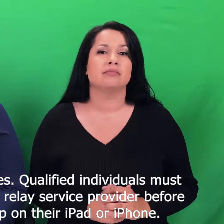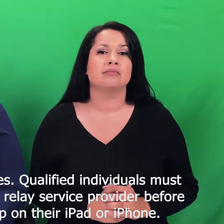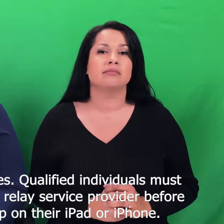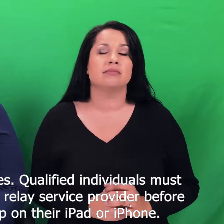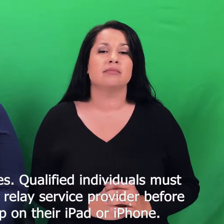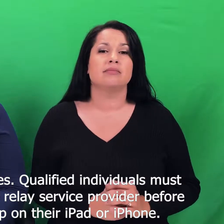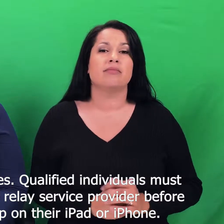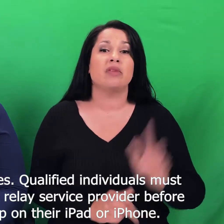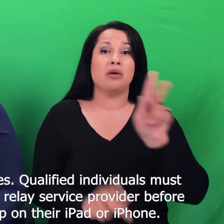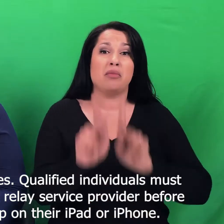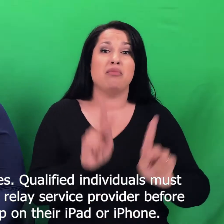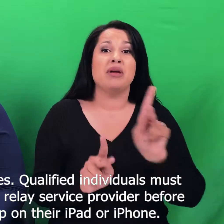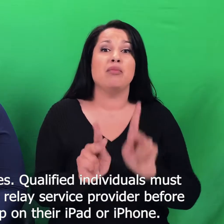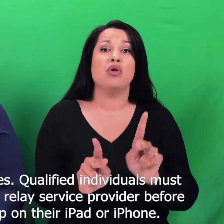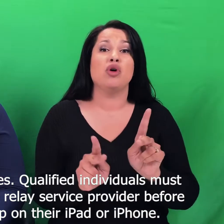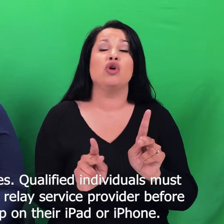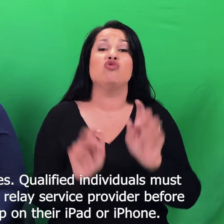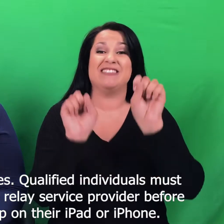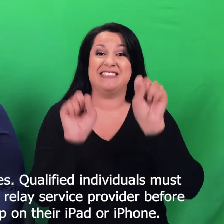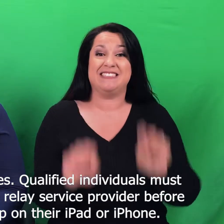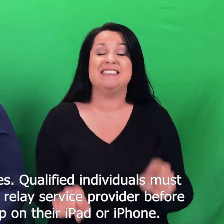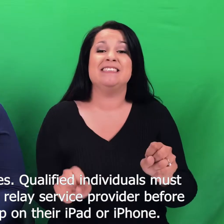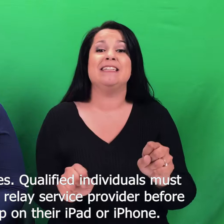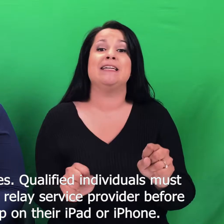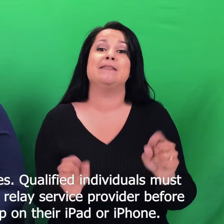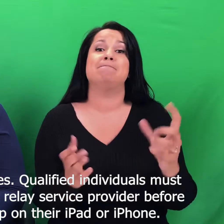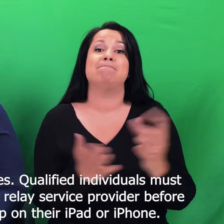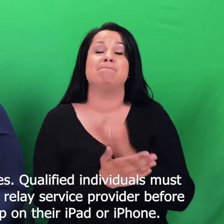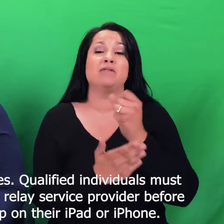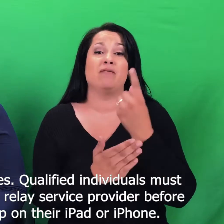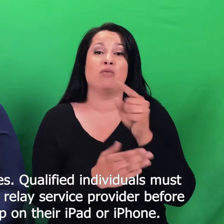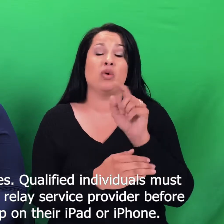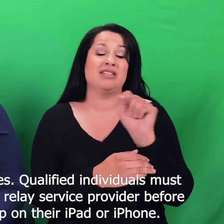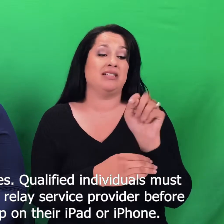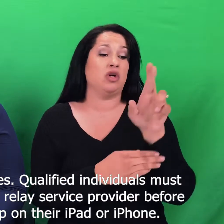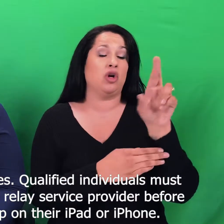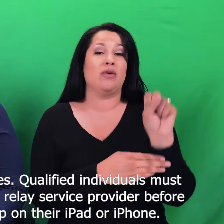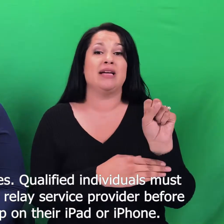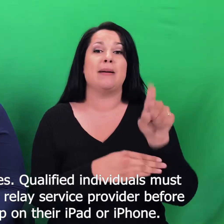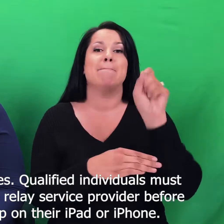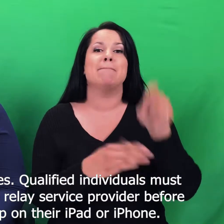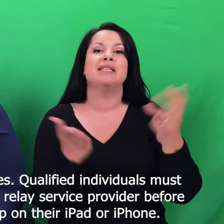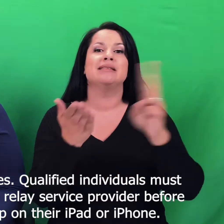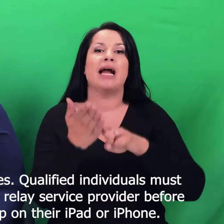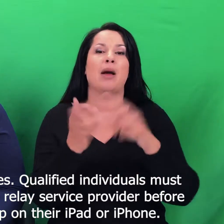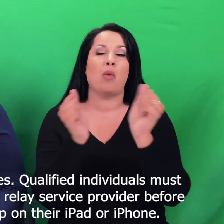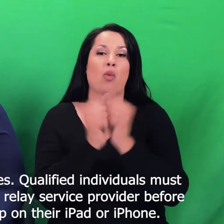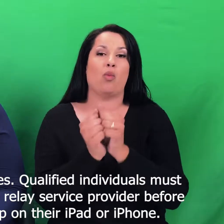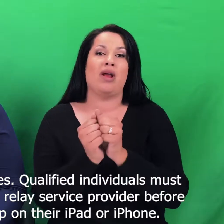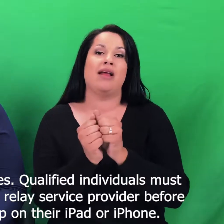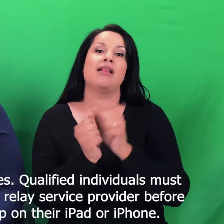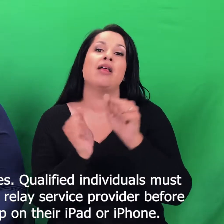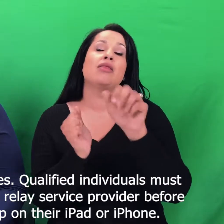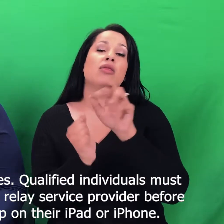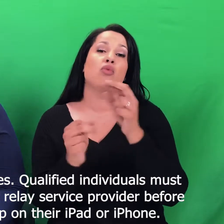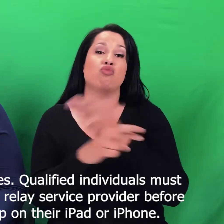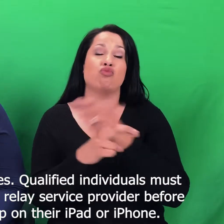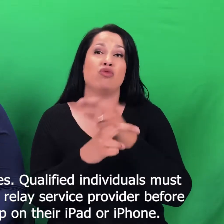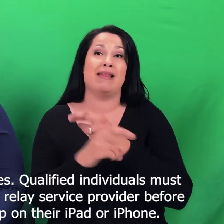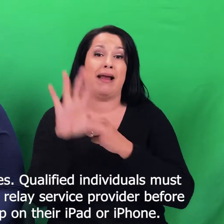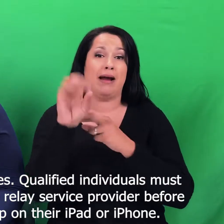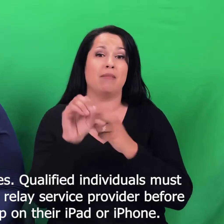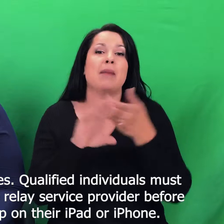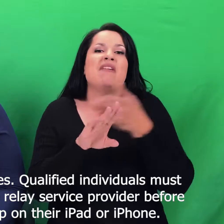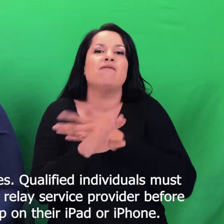Qualified individuals must register with the relay service provider before using the app on